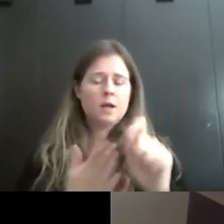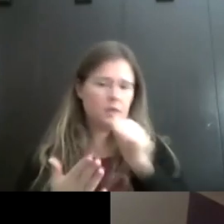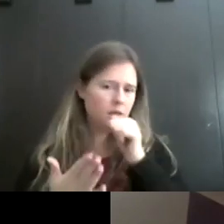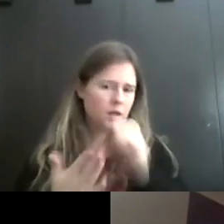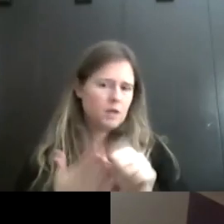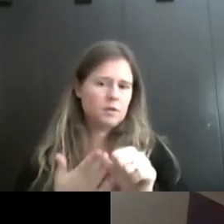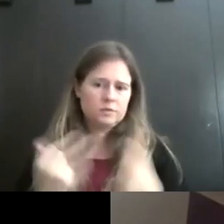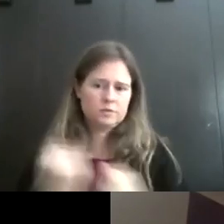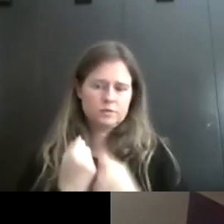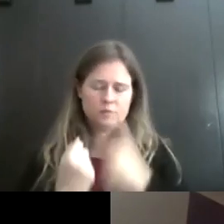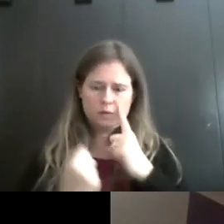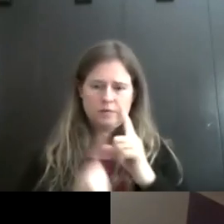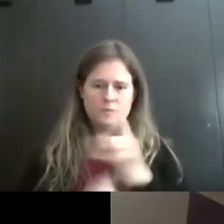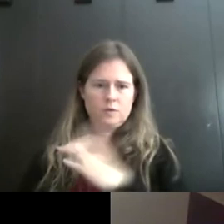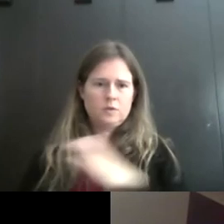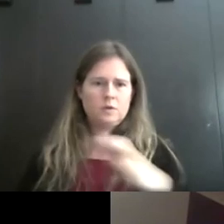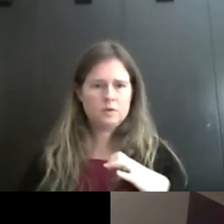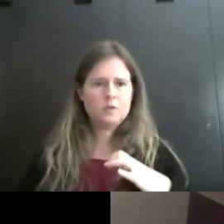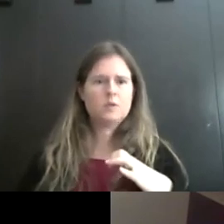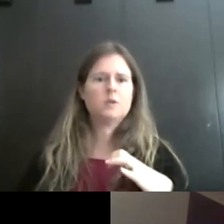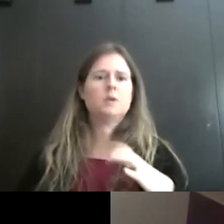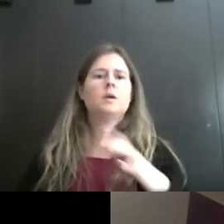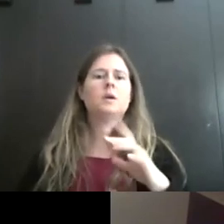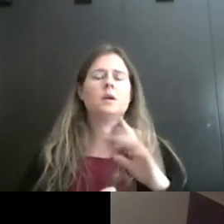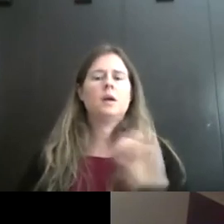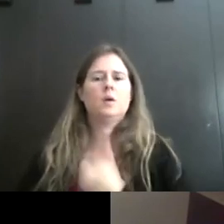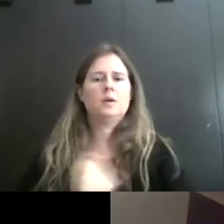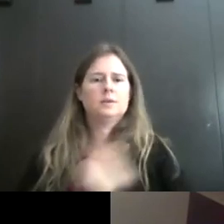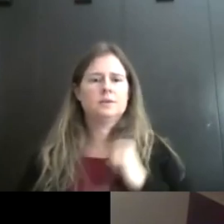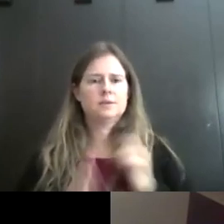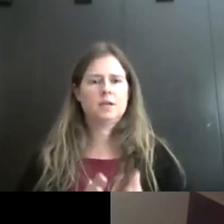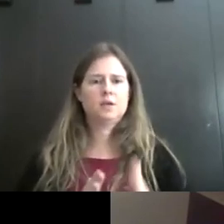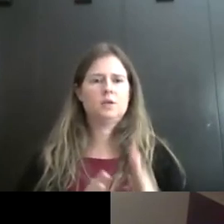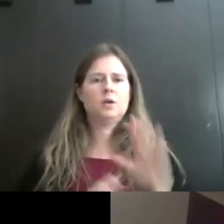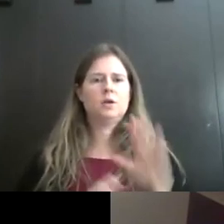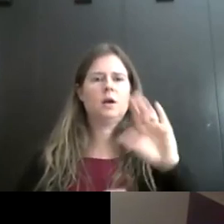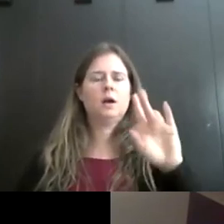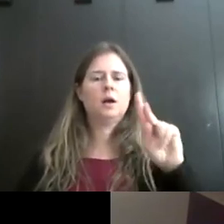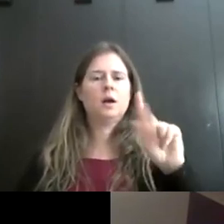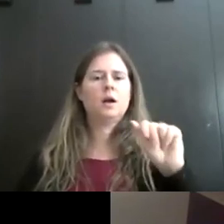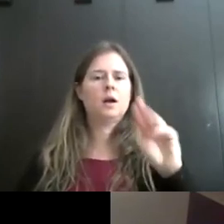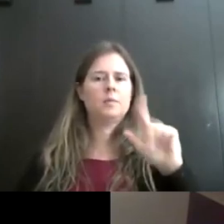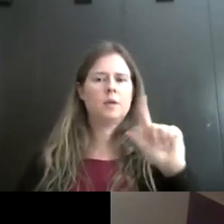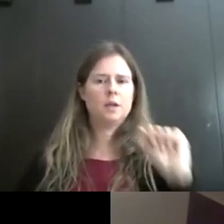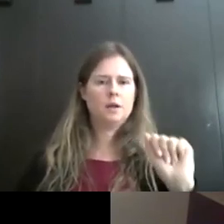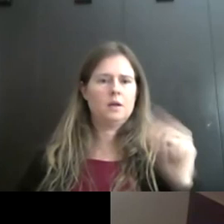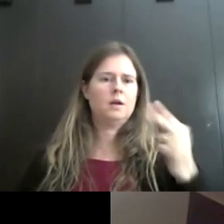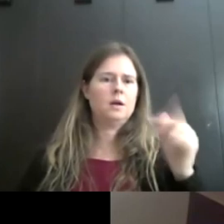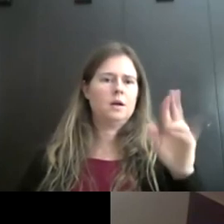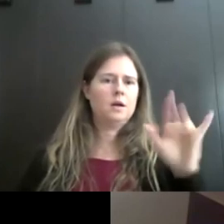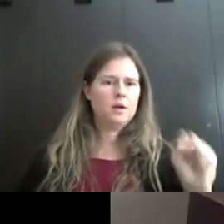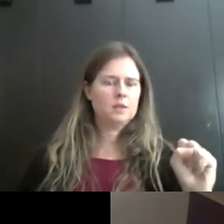think letters to our Senator Kamala Harris before she becomes our vice president would be great. To our new